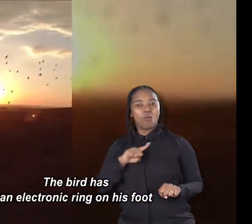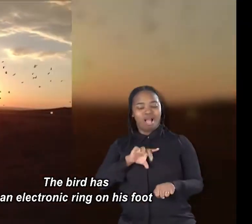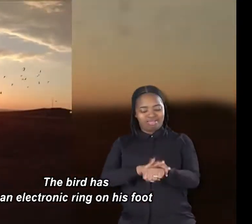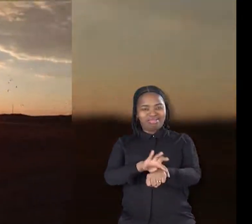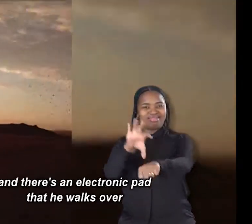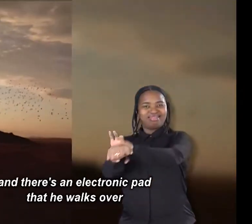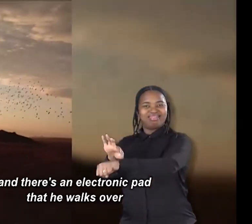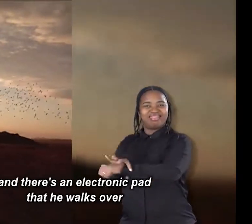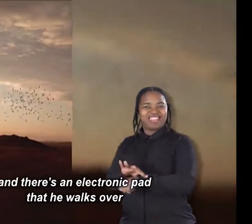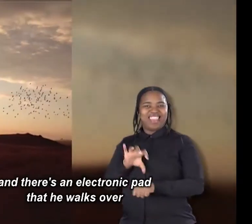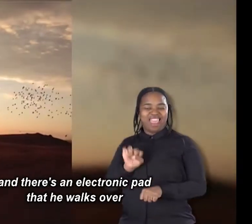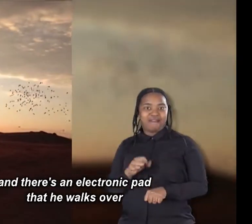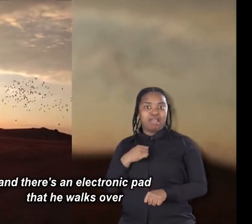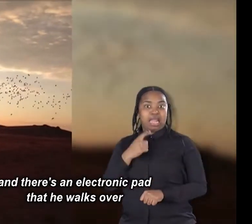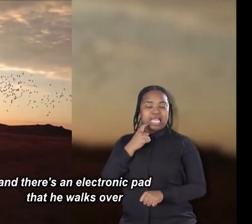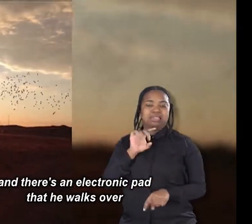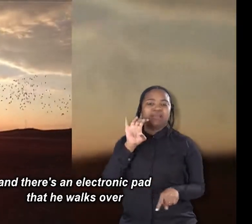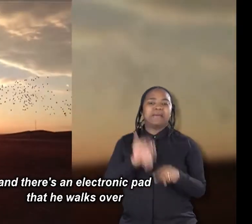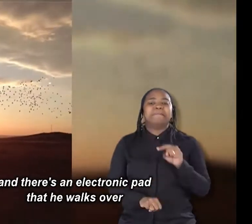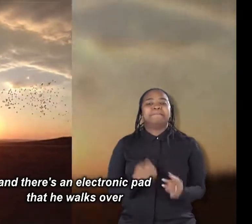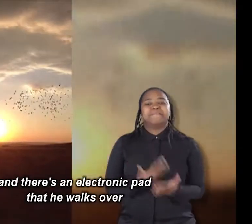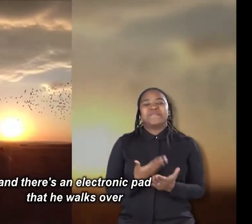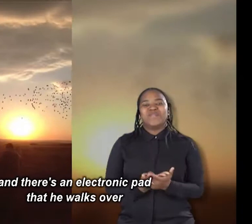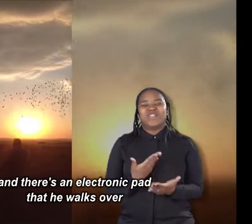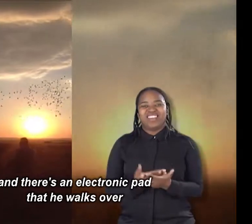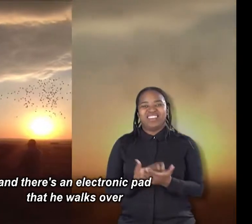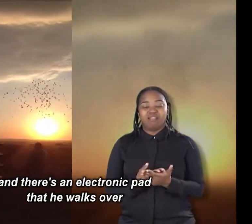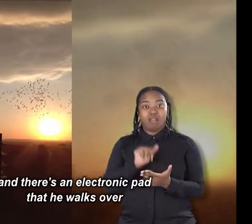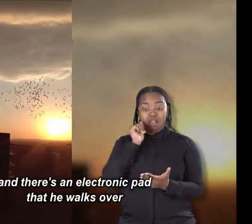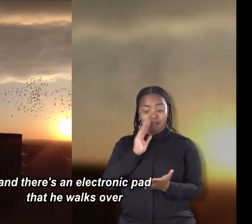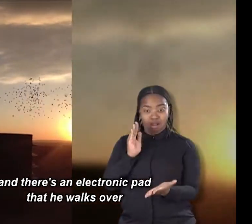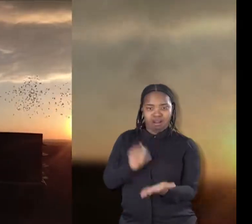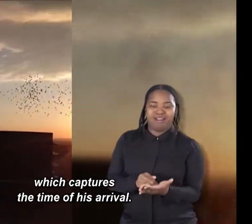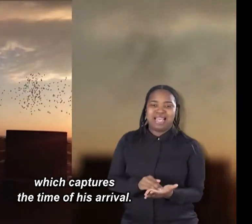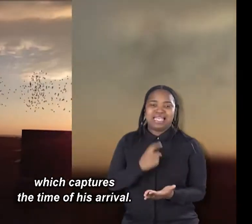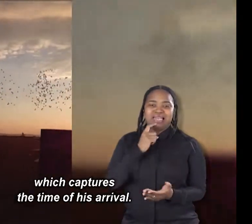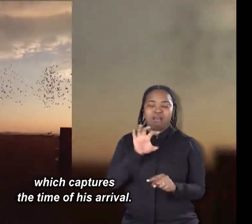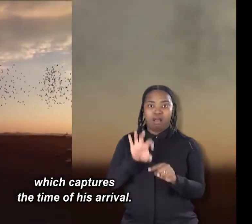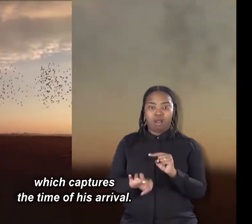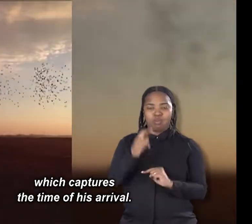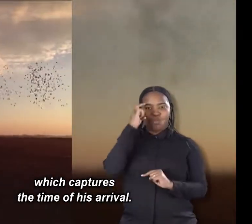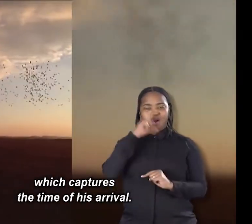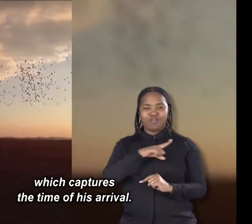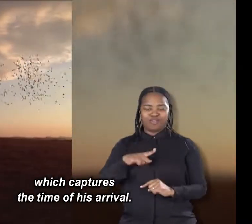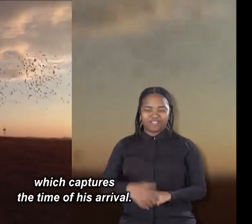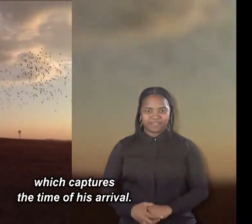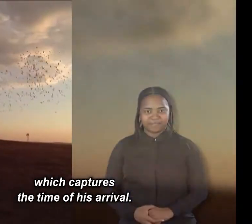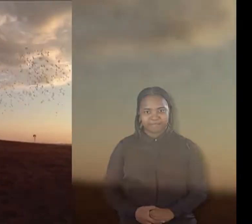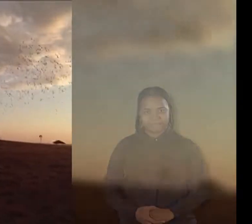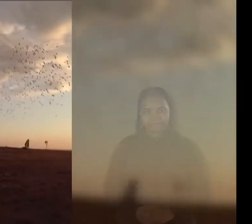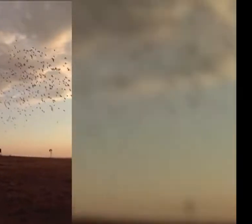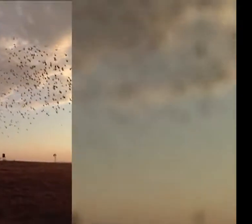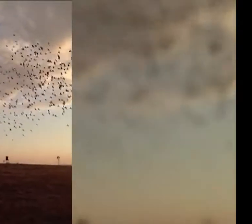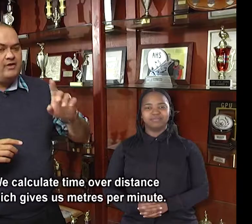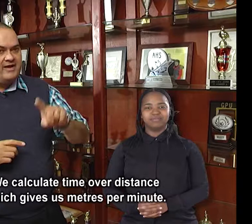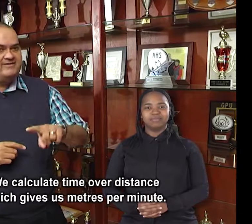ring. And as he arrives, there's an electronic pad. And when he walks over the electronic pad, his time is captured. What